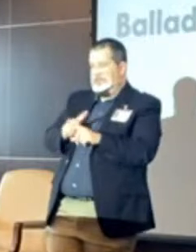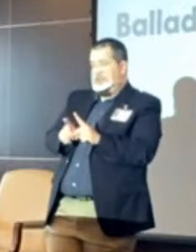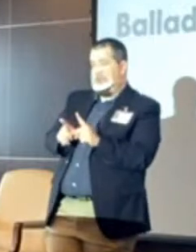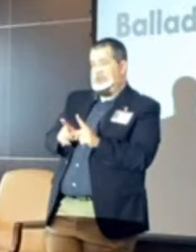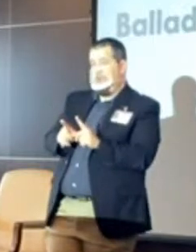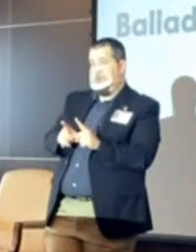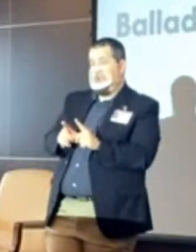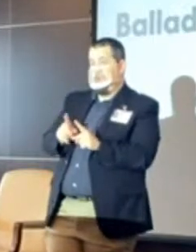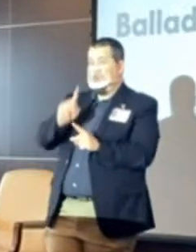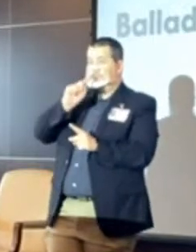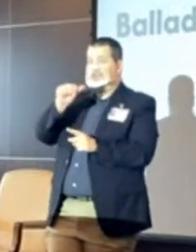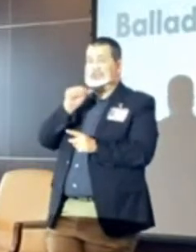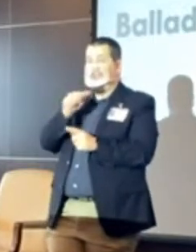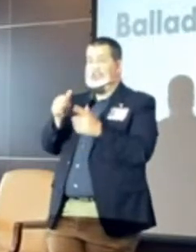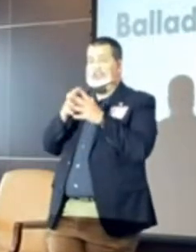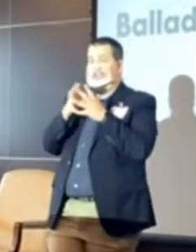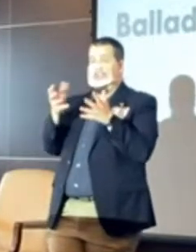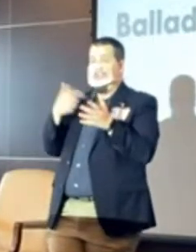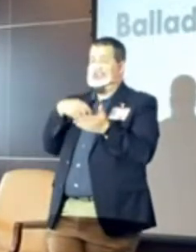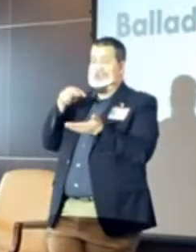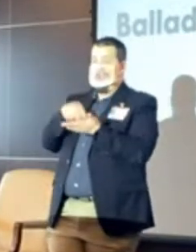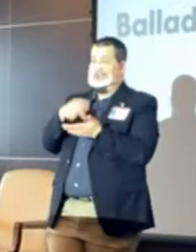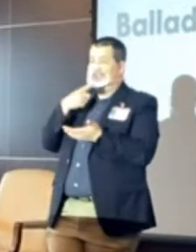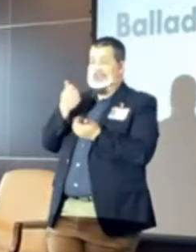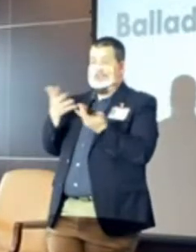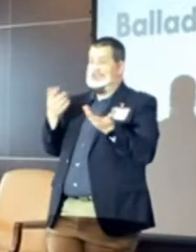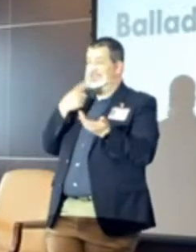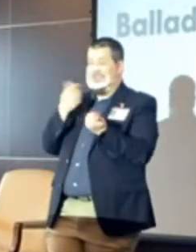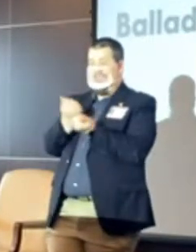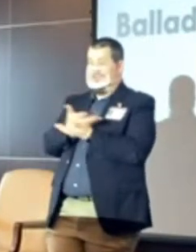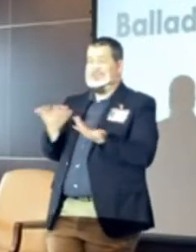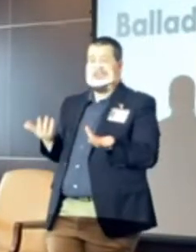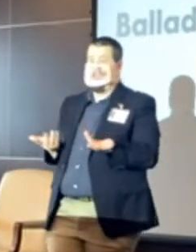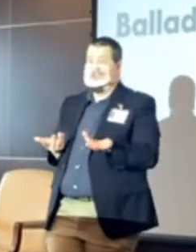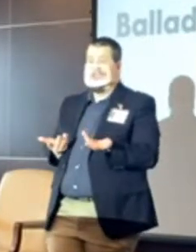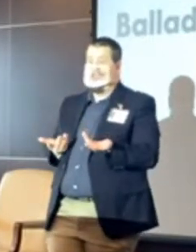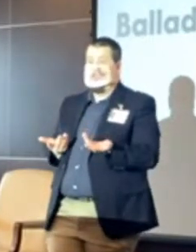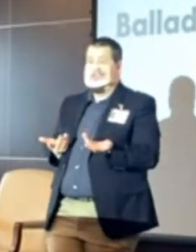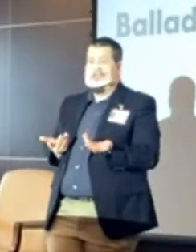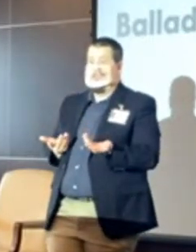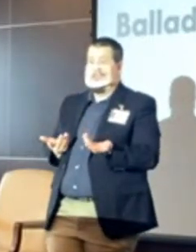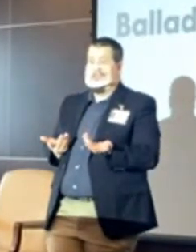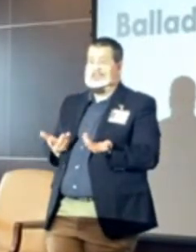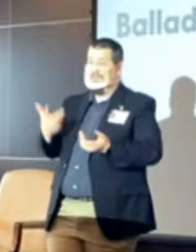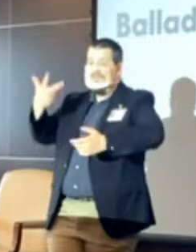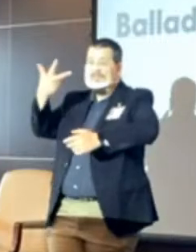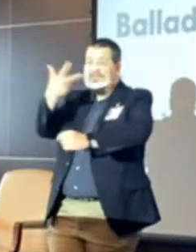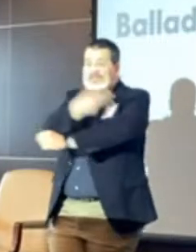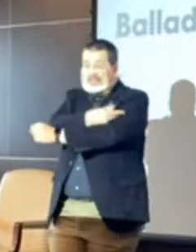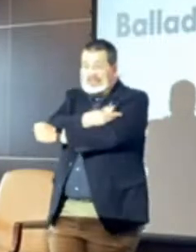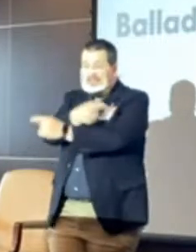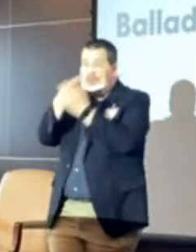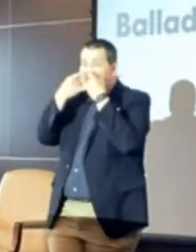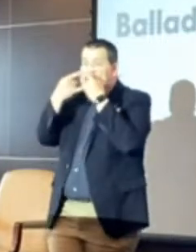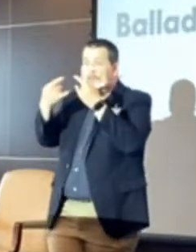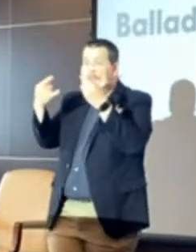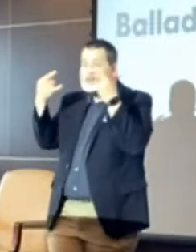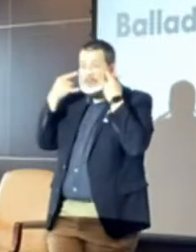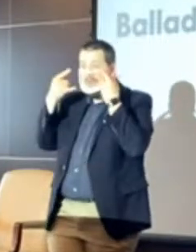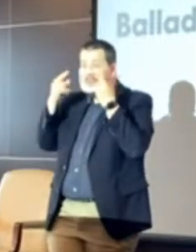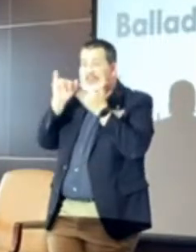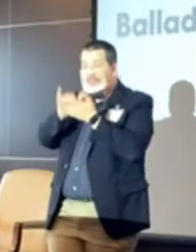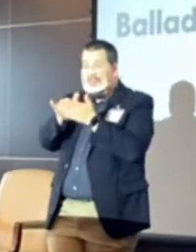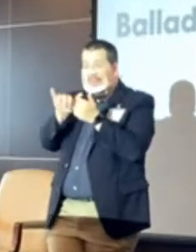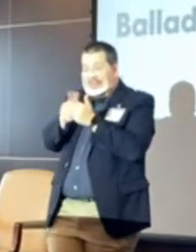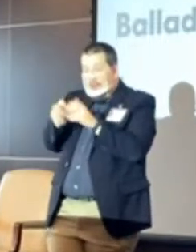Ultimately, there's not a lot I can stand up here and say anymore, other than vaccines and masking are our way